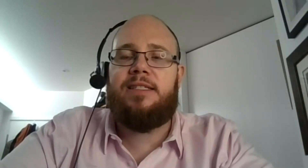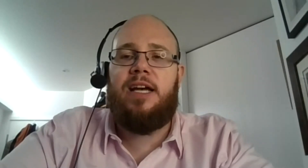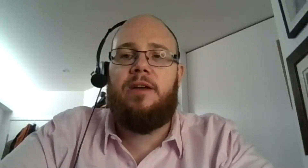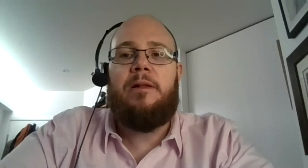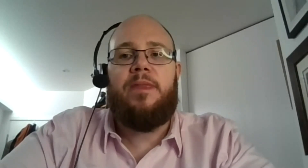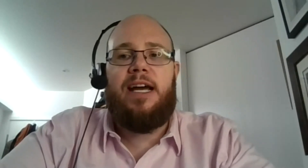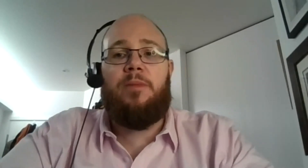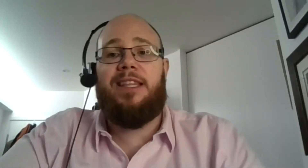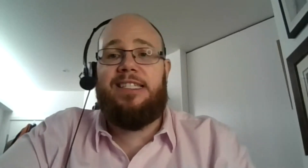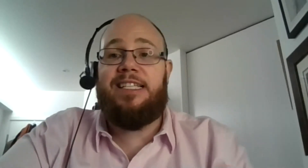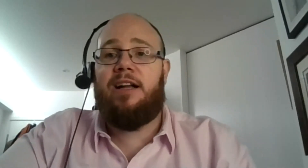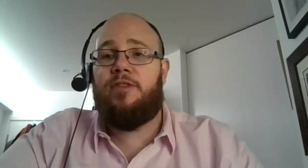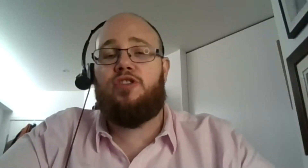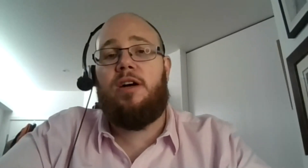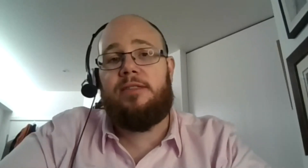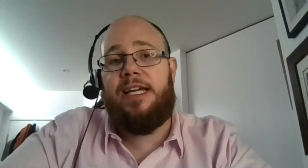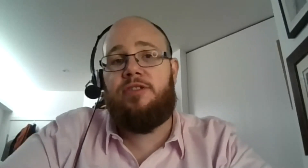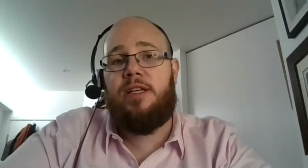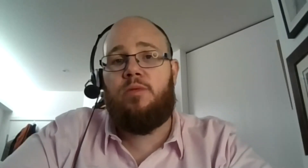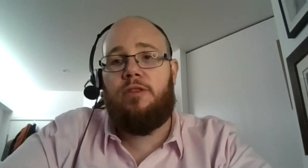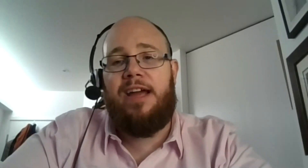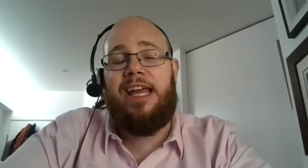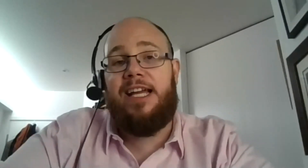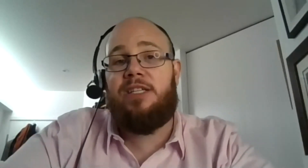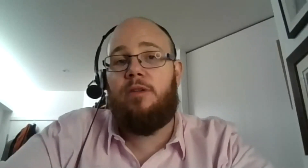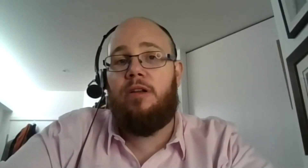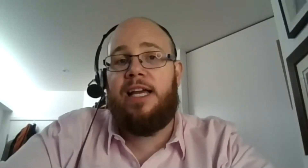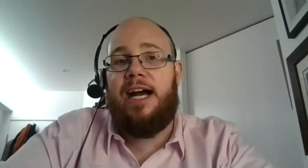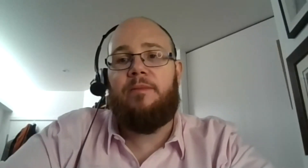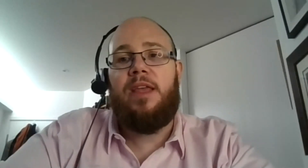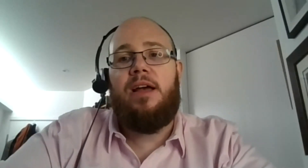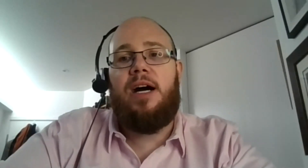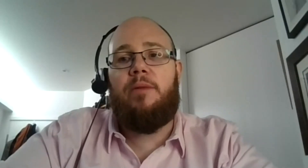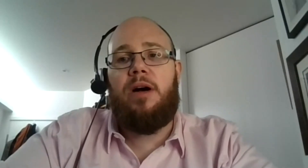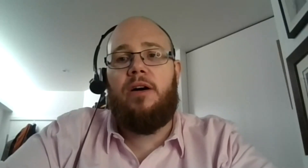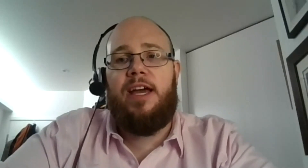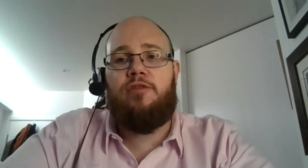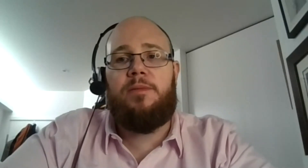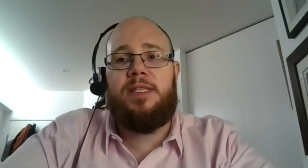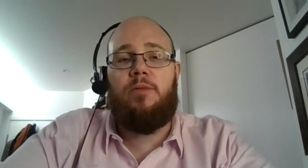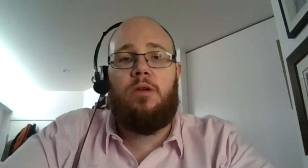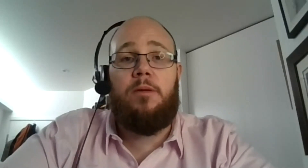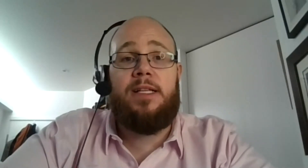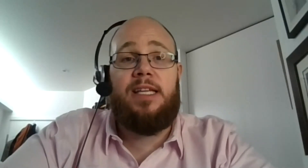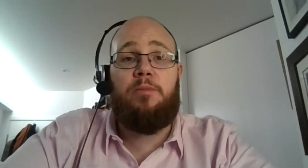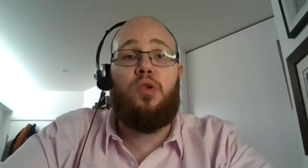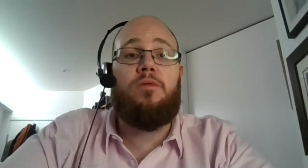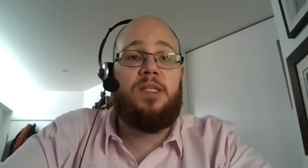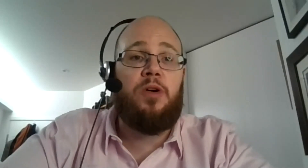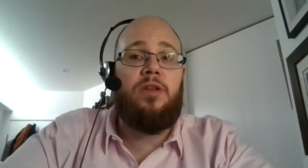So that'll be in the detail of the trial data, and it's what the regulator will look at. Are there groups that what we would consider poor responders